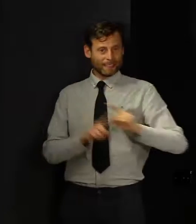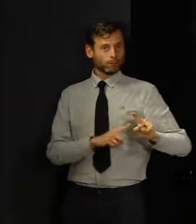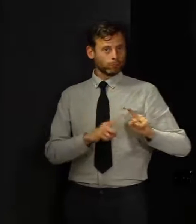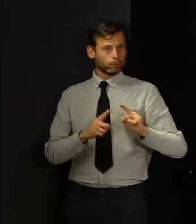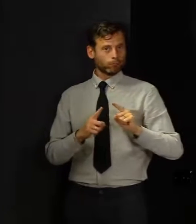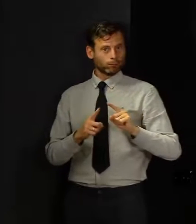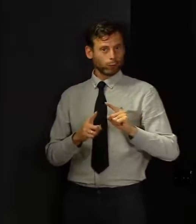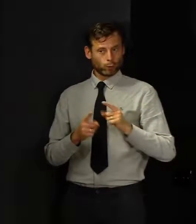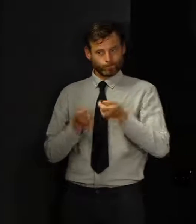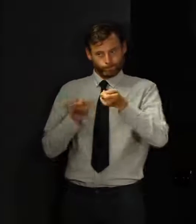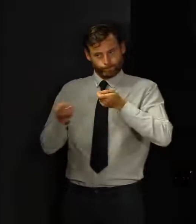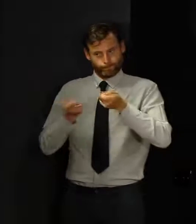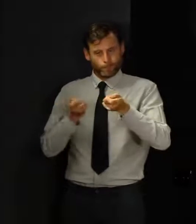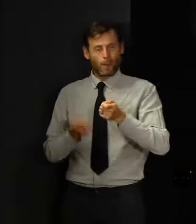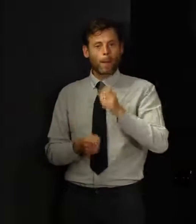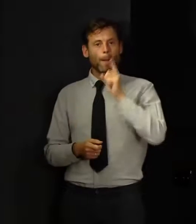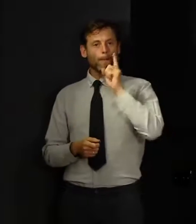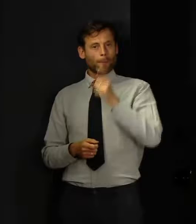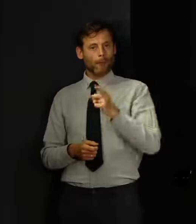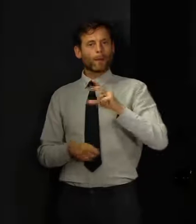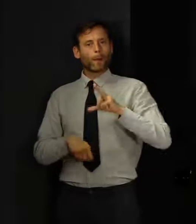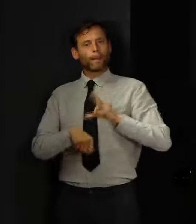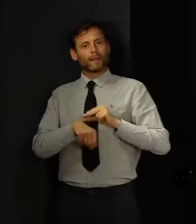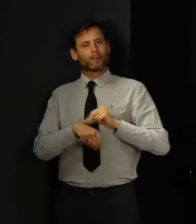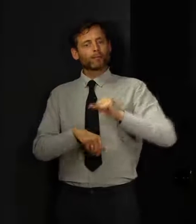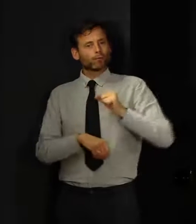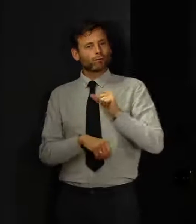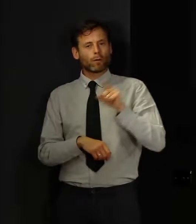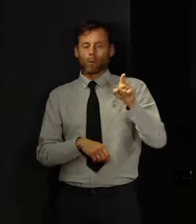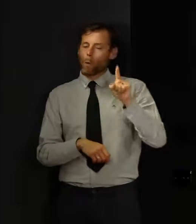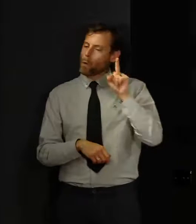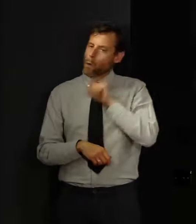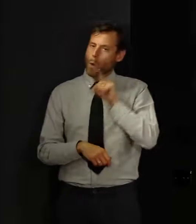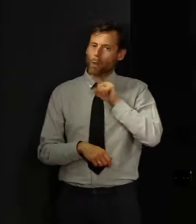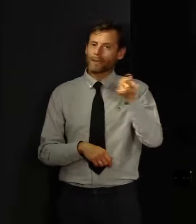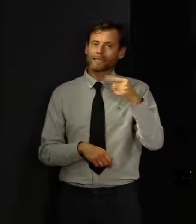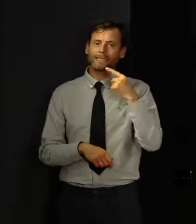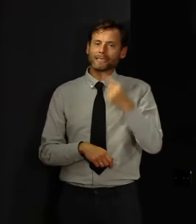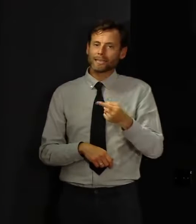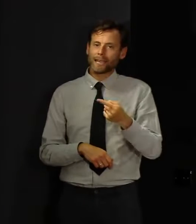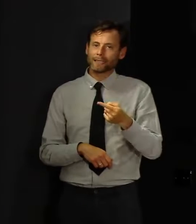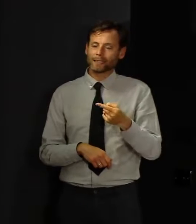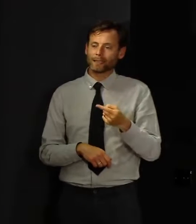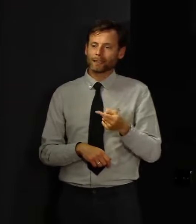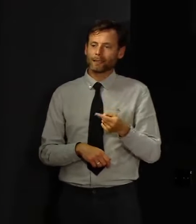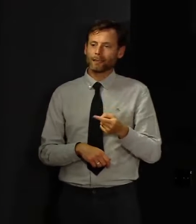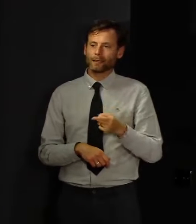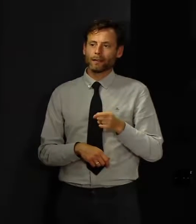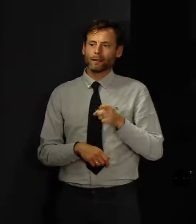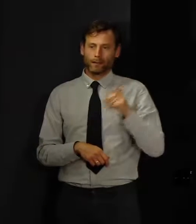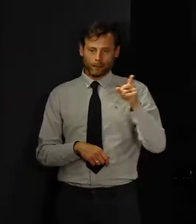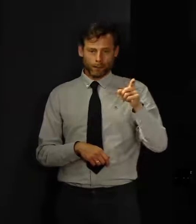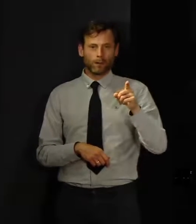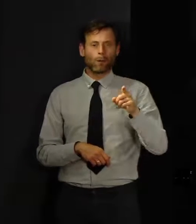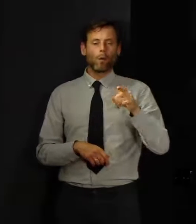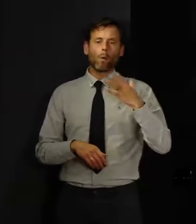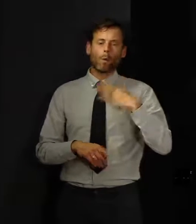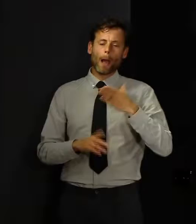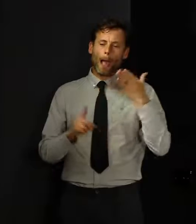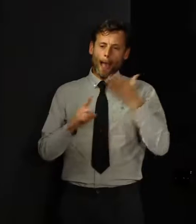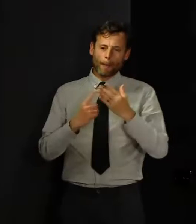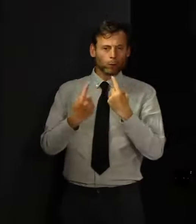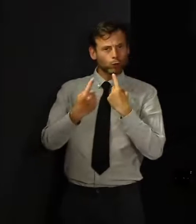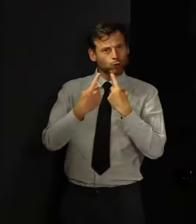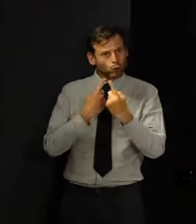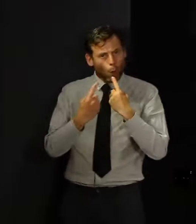of course, as always, as Police Scotland have said, certainly on for where they have remit and responsibility, they will take a common sense approach,